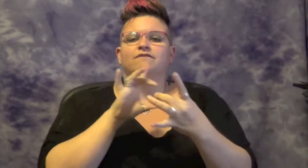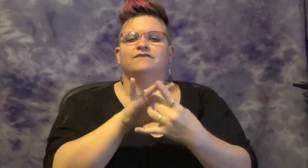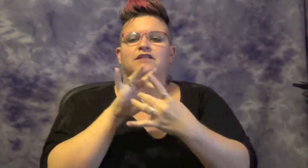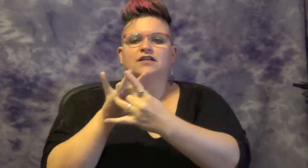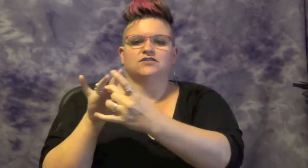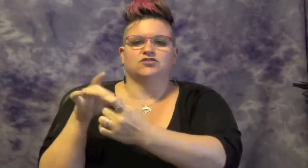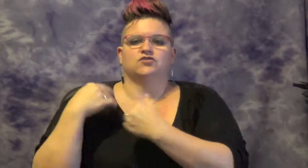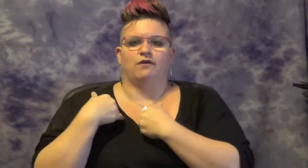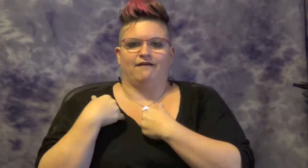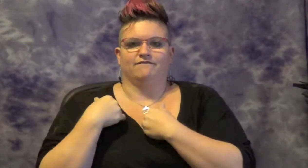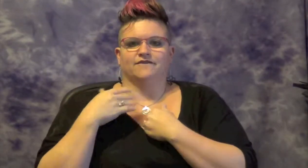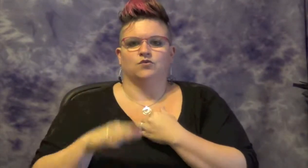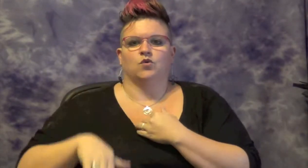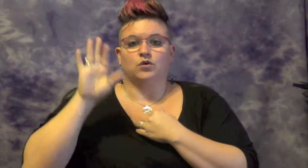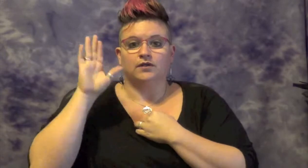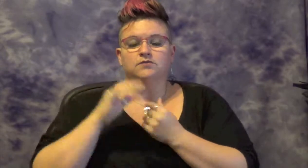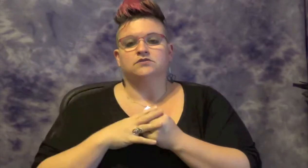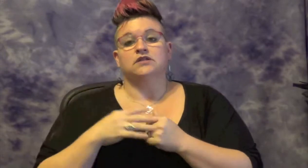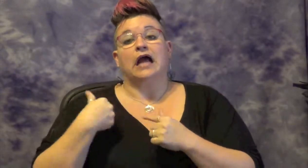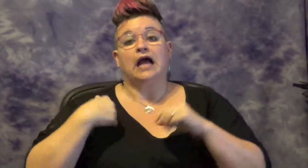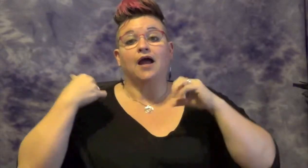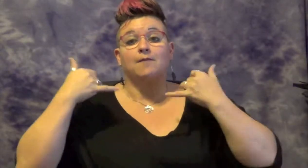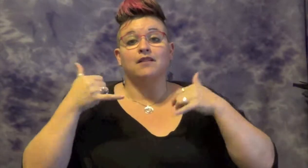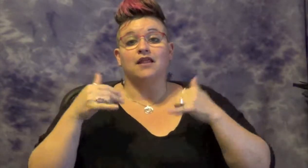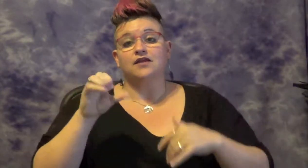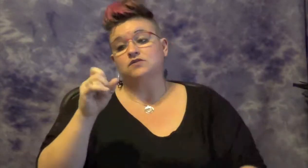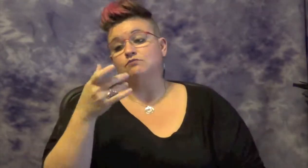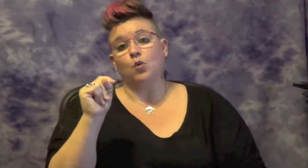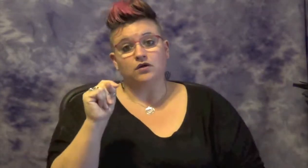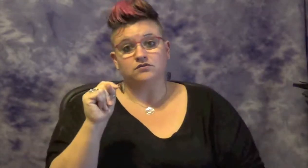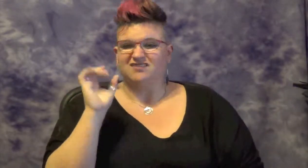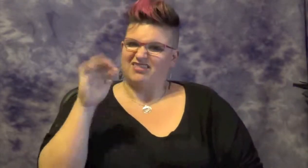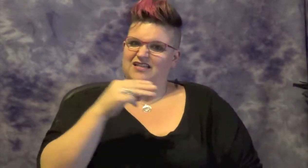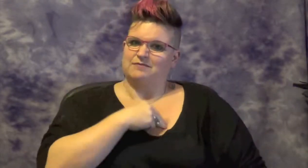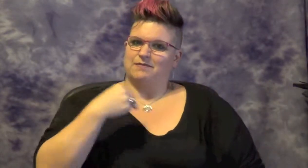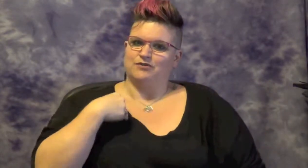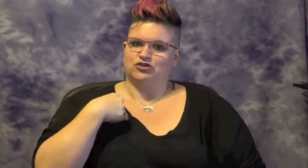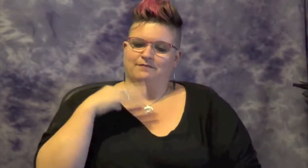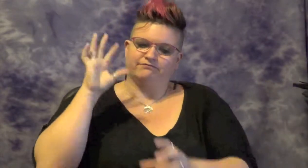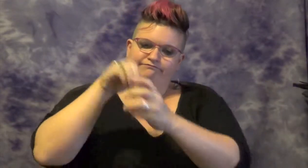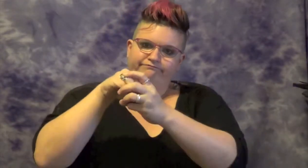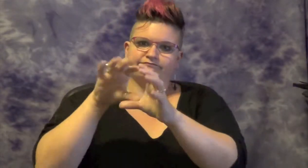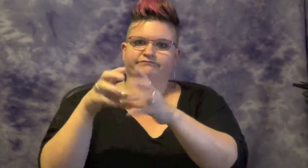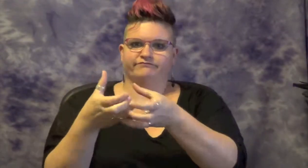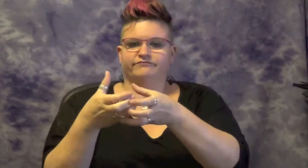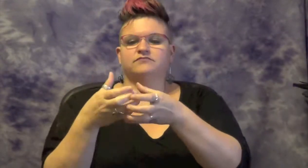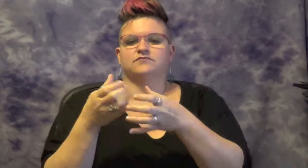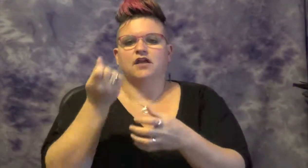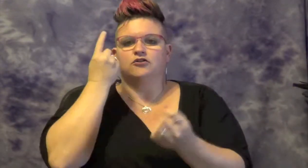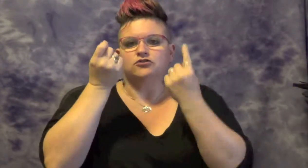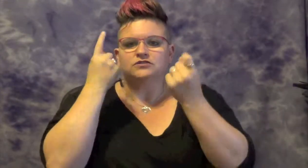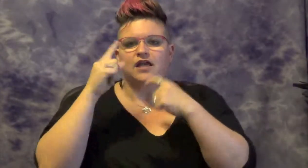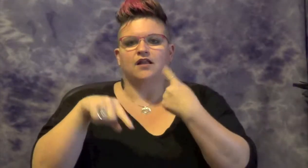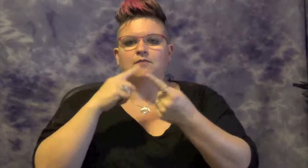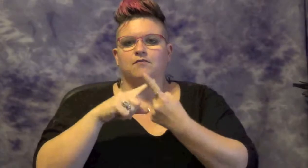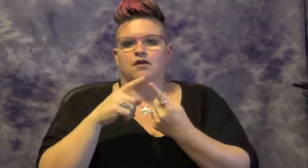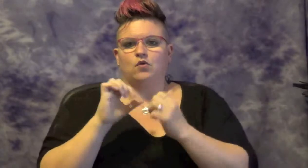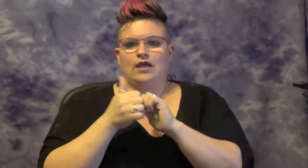had. So whatever your affiliations or memberships are is what you identify with, and it becomes a part of your schema. Just